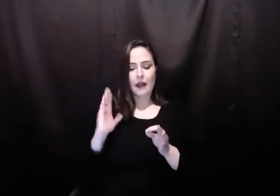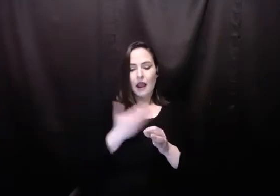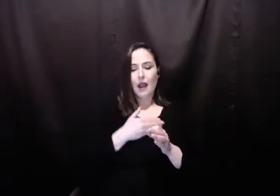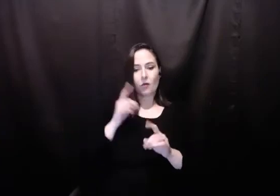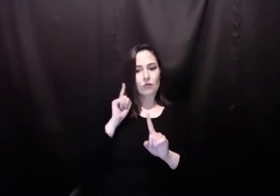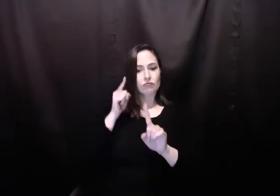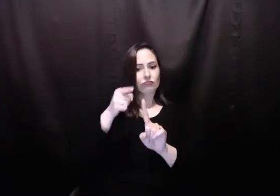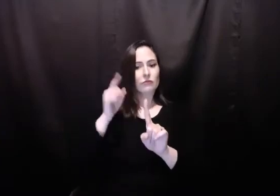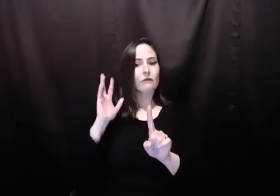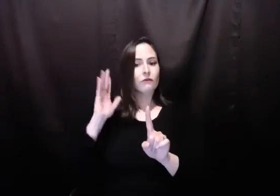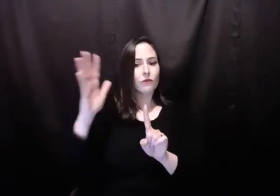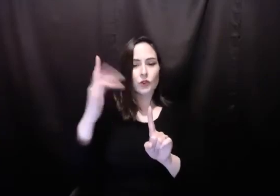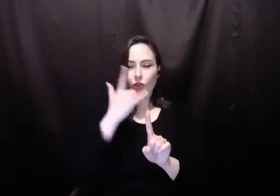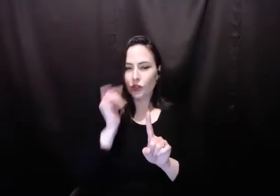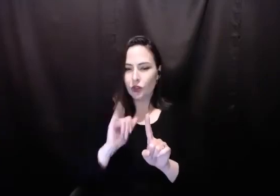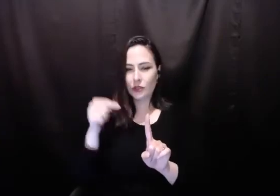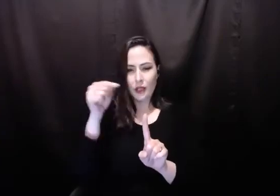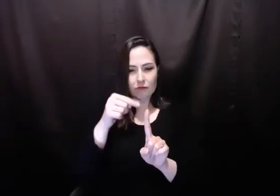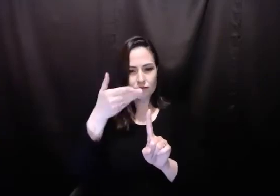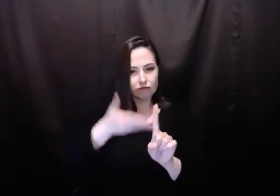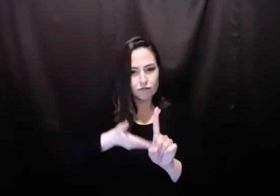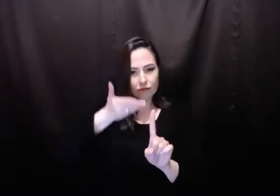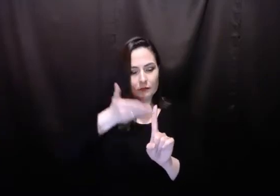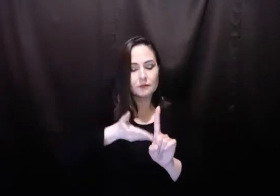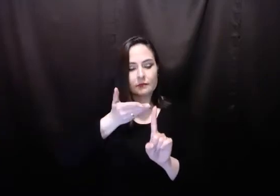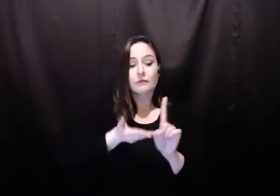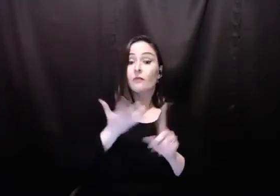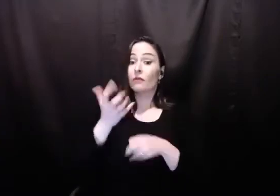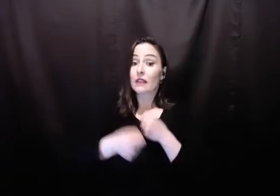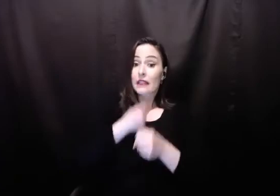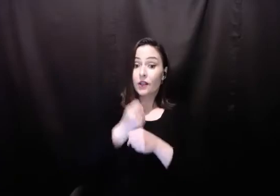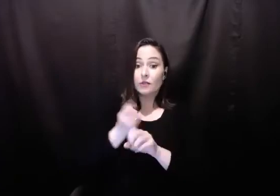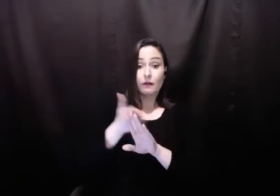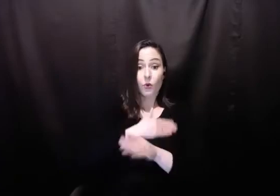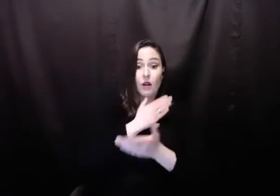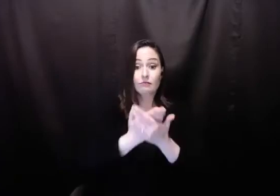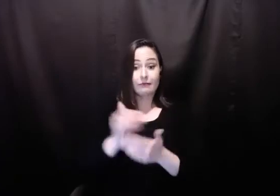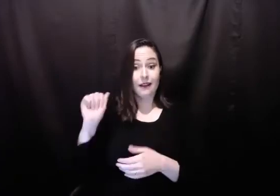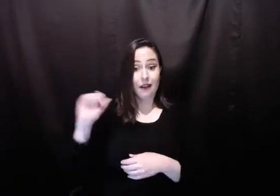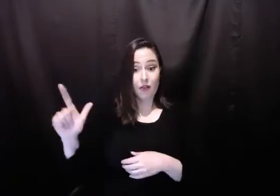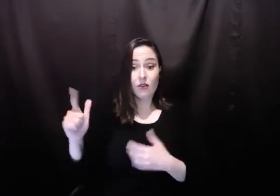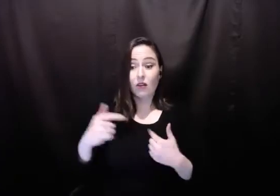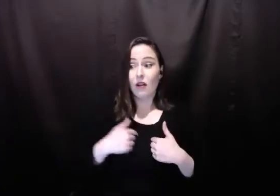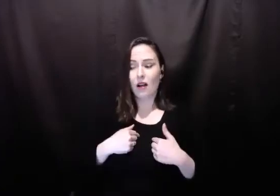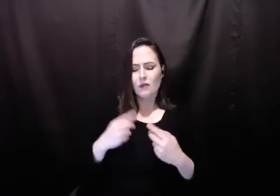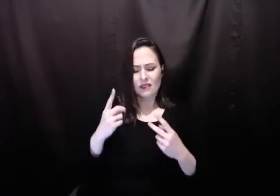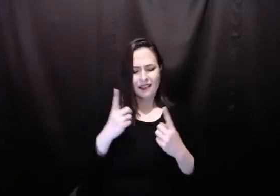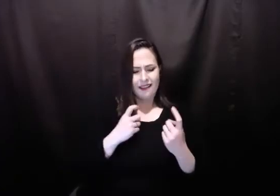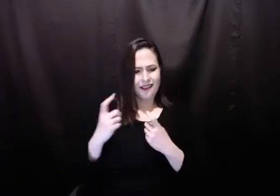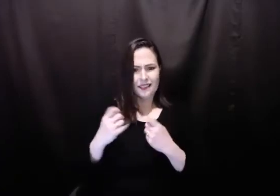questions. What's wrong with him? Why would he say that? Why would he do that? Never did I say, Kathy,